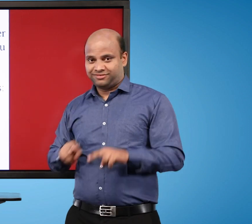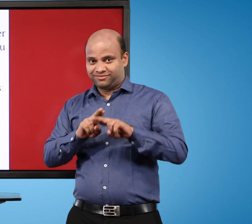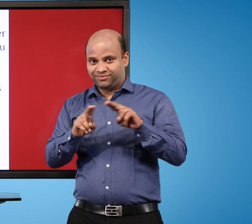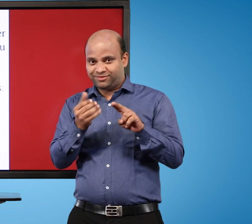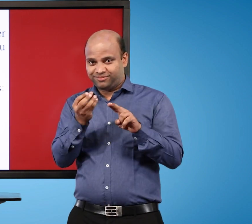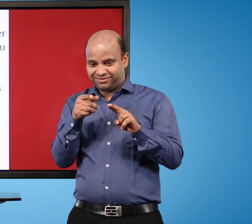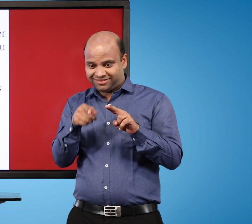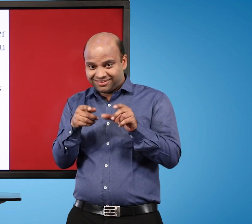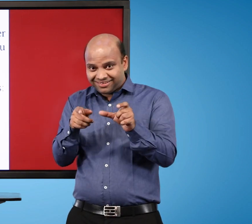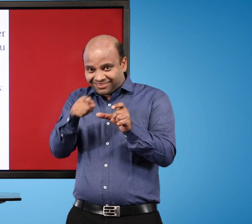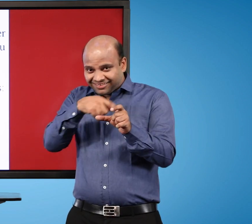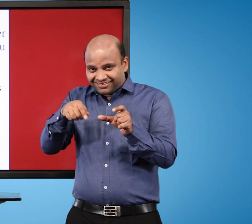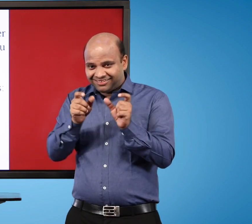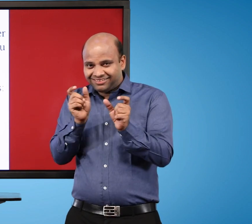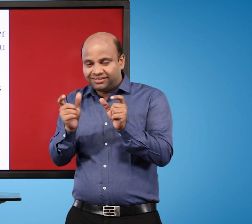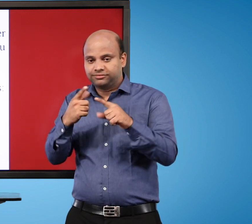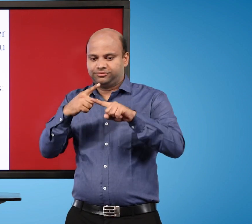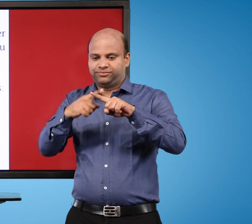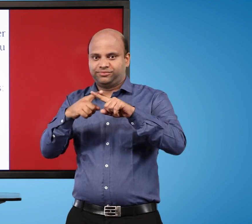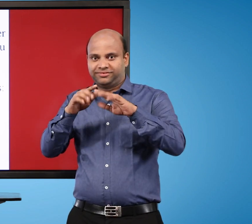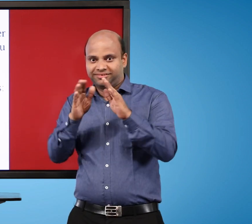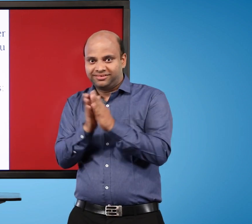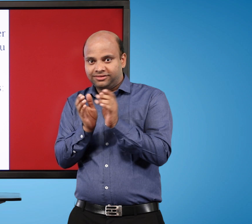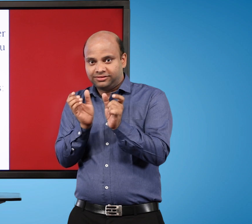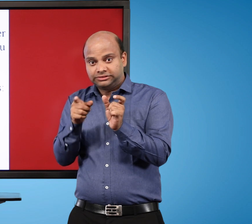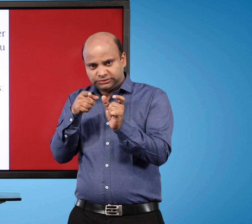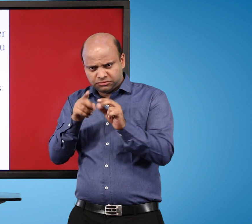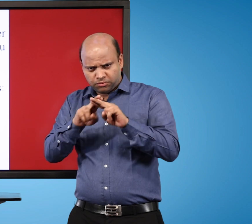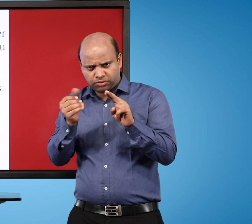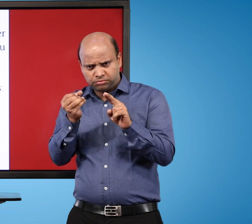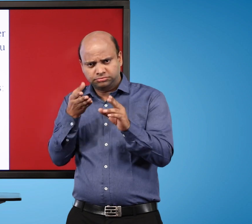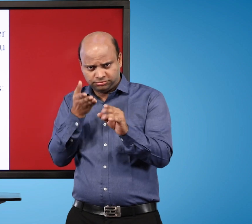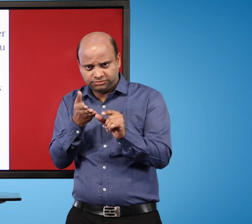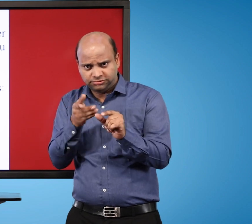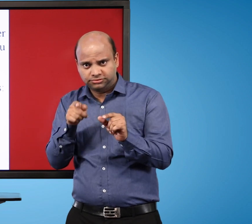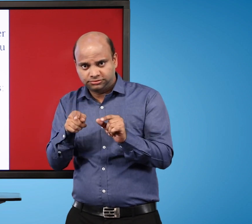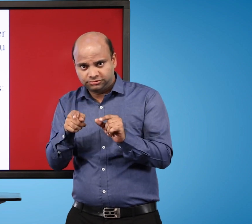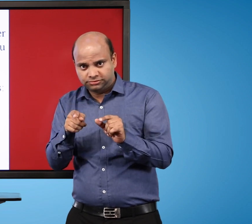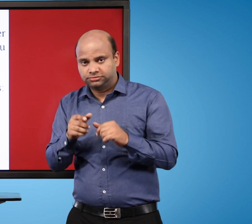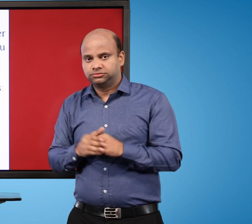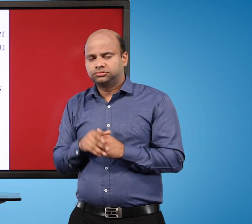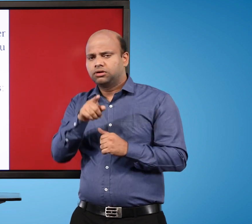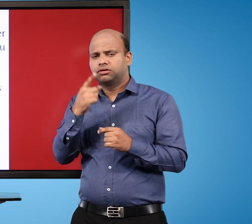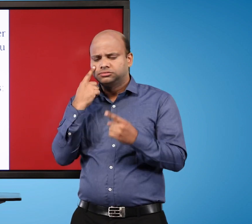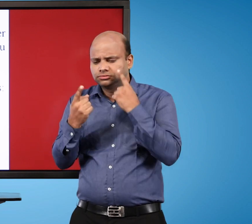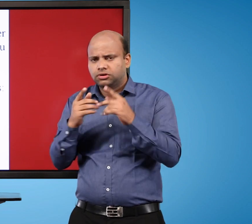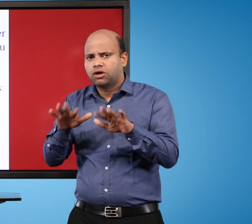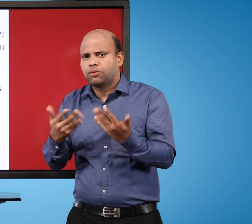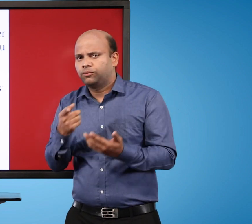Are the whole numbers closed under multiplication too? How will you check it? Your multiplications may